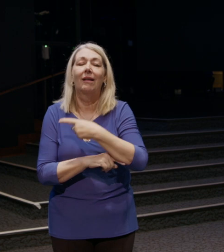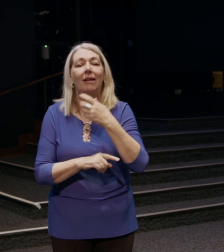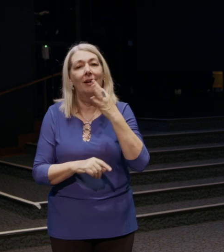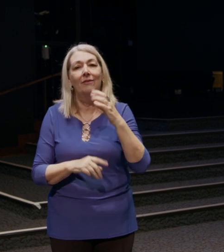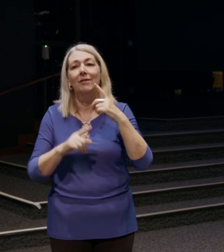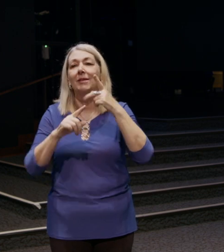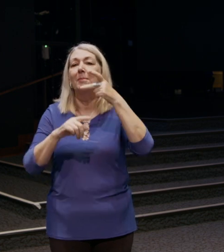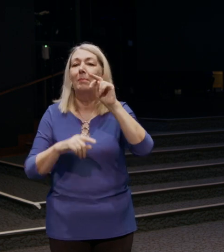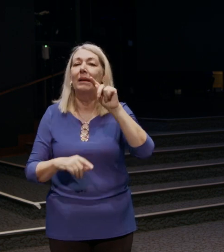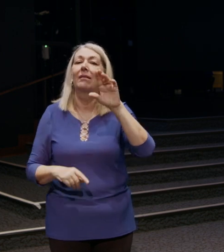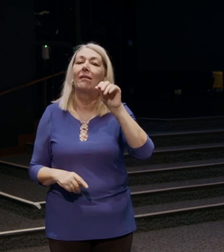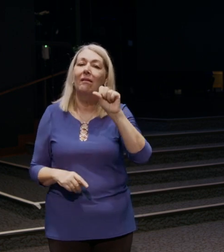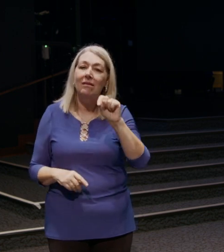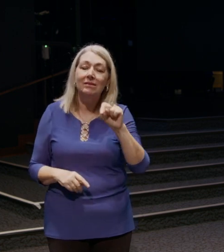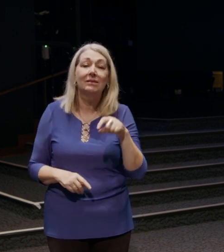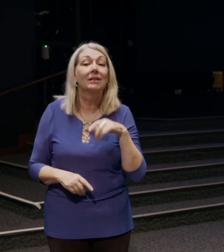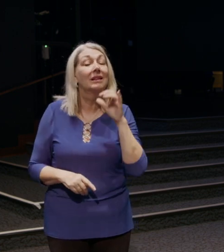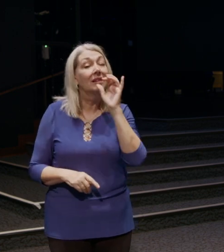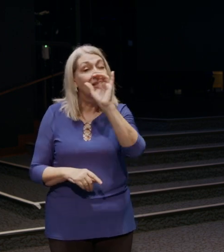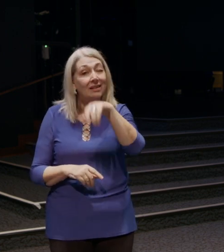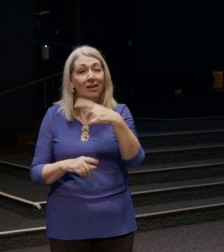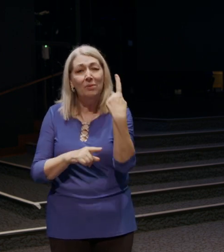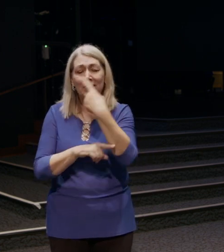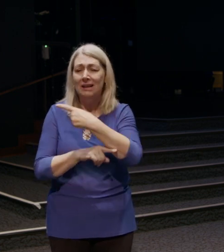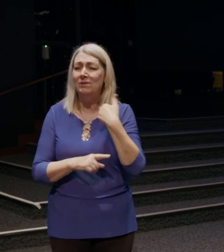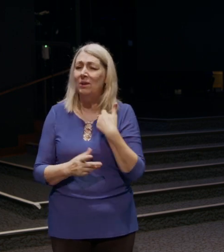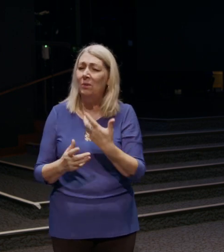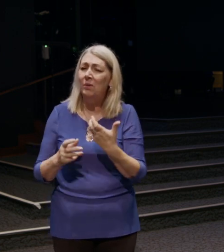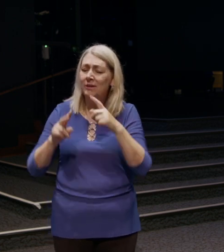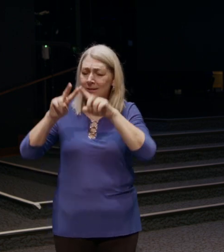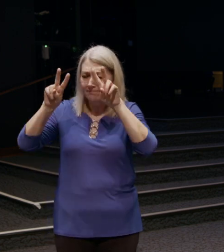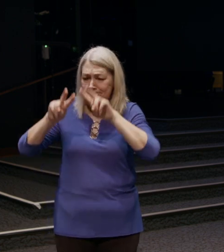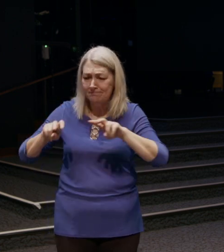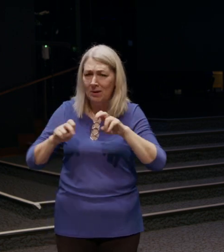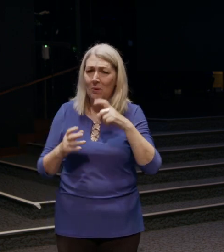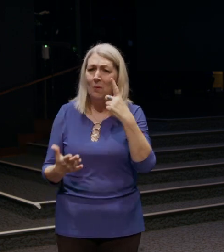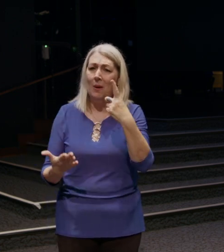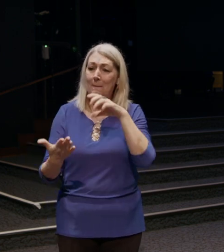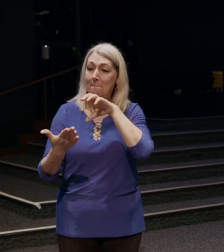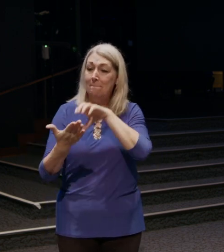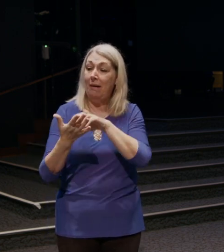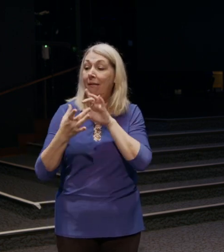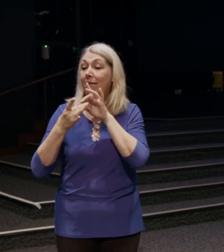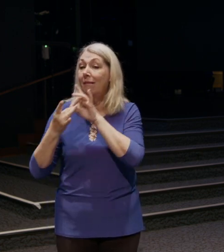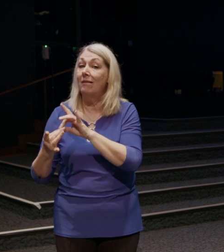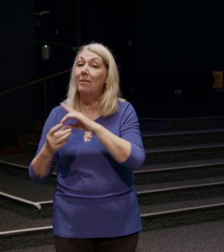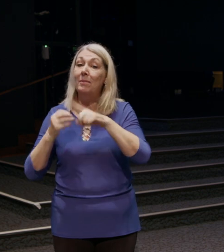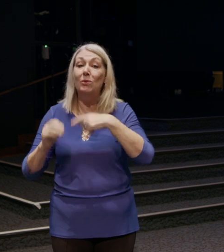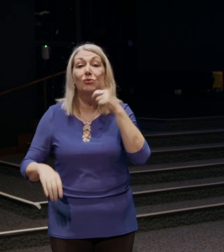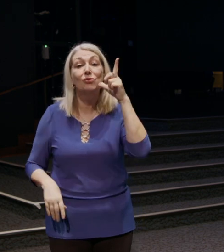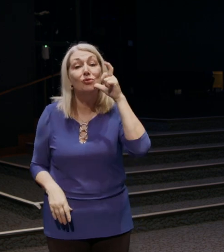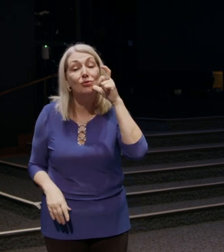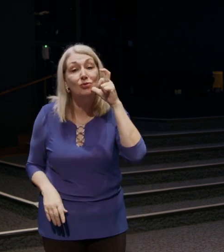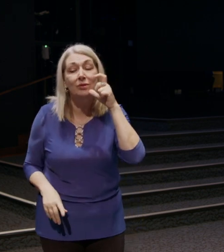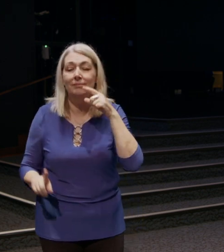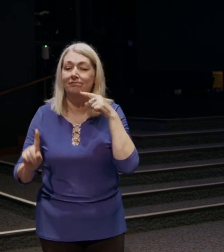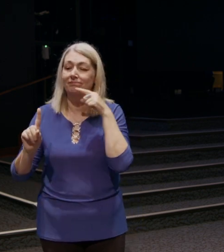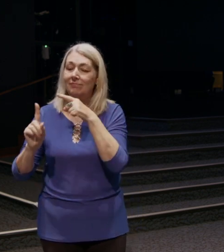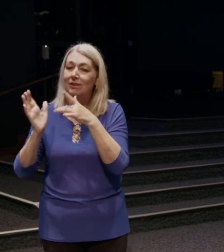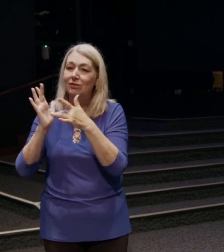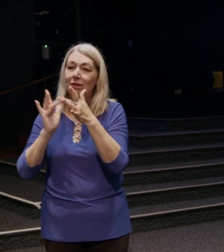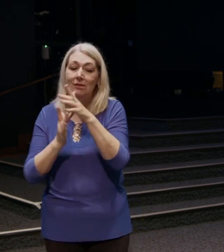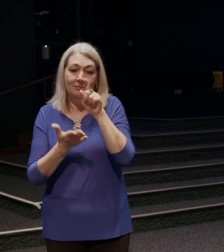Today I'd like for us to look at one of the great paragraphs ever written about Jesus, penned by the Apostle